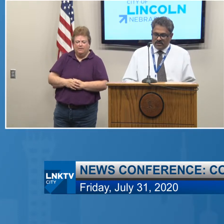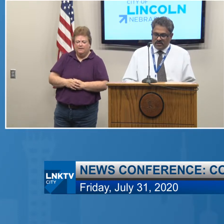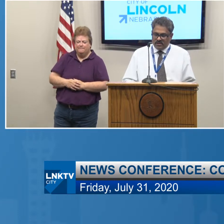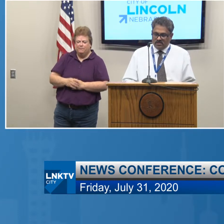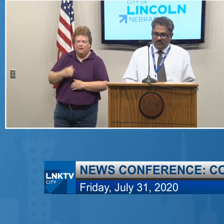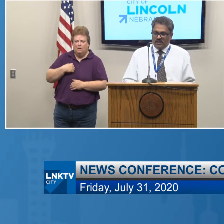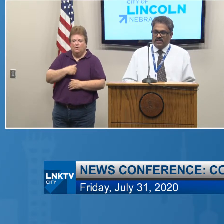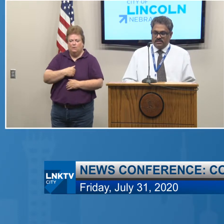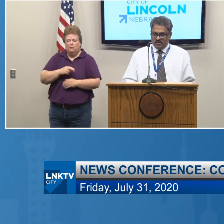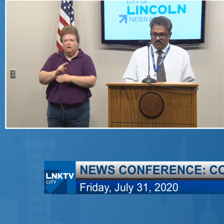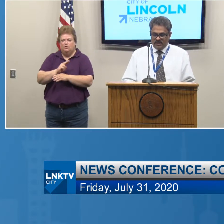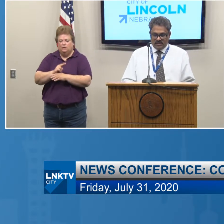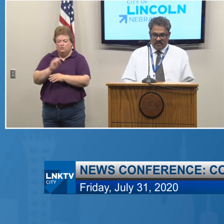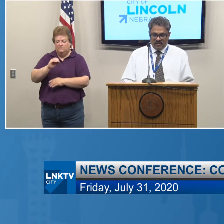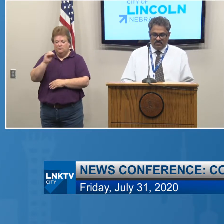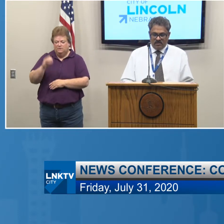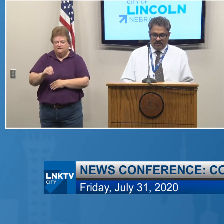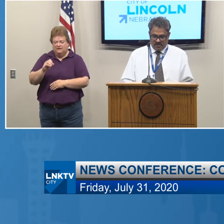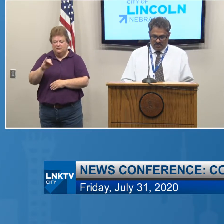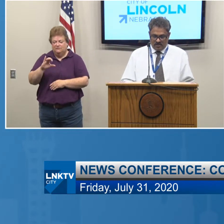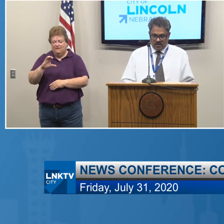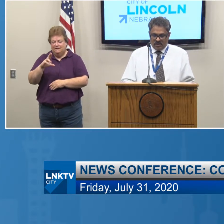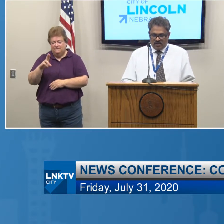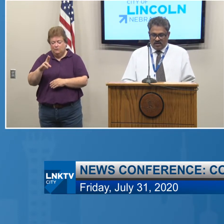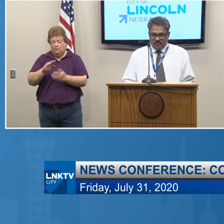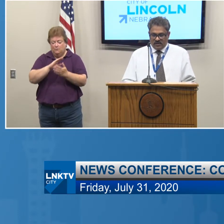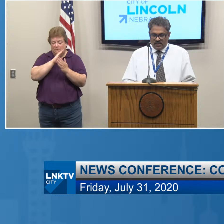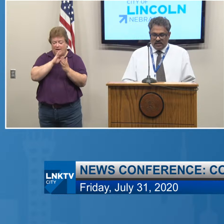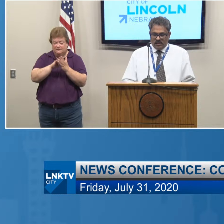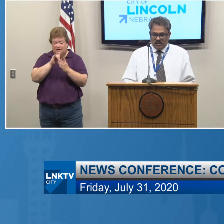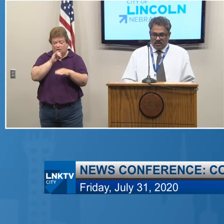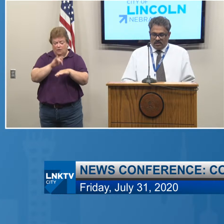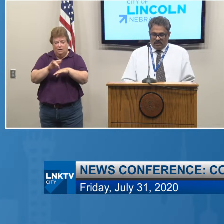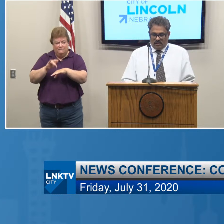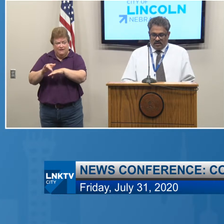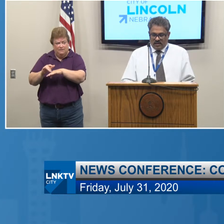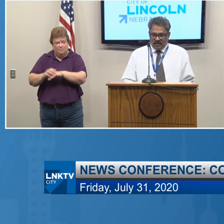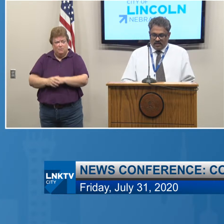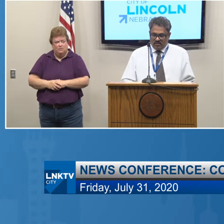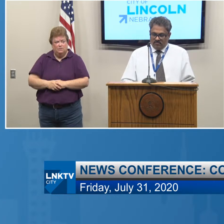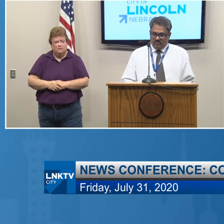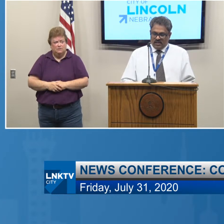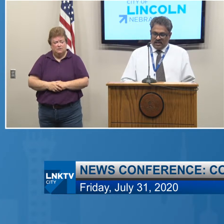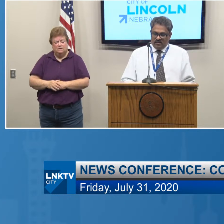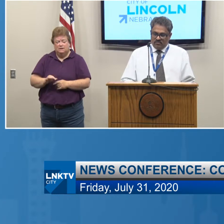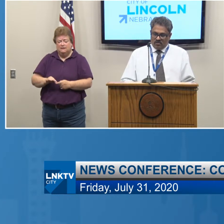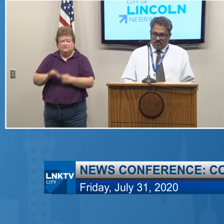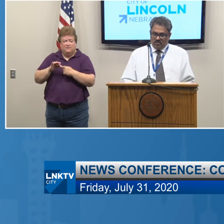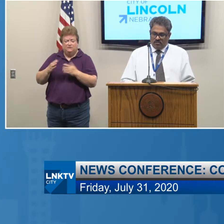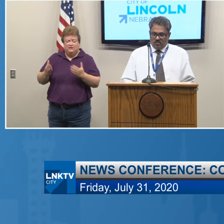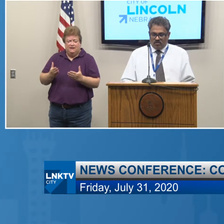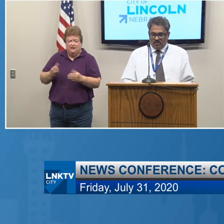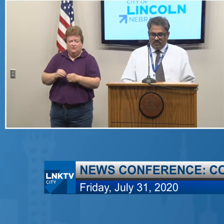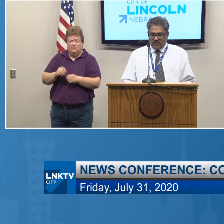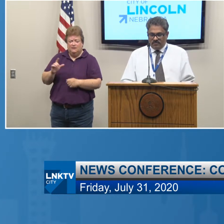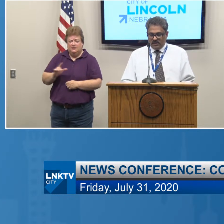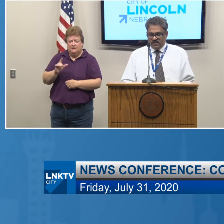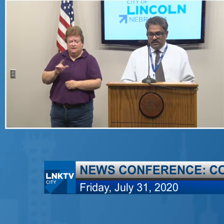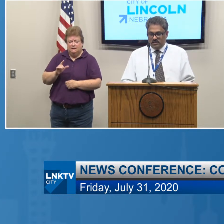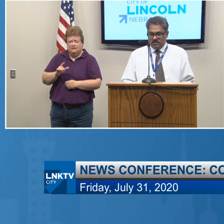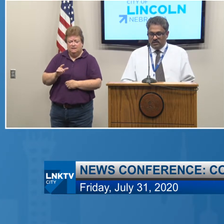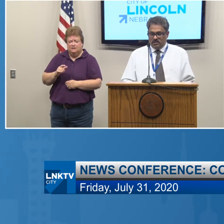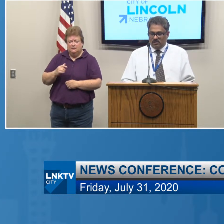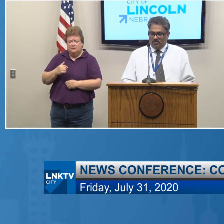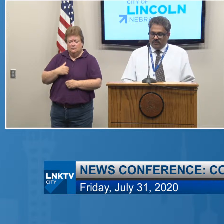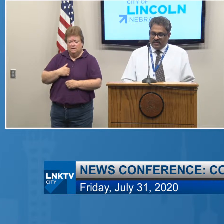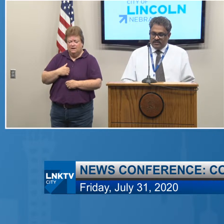a percentage of ICU beds available measure. Typically, in Lincoln, we had over